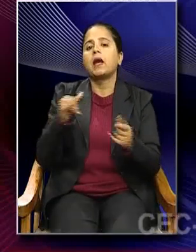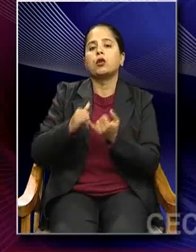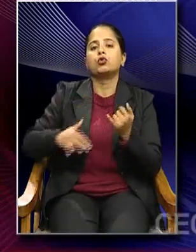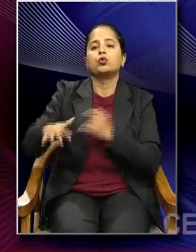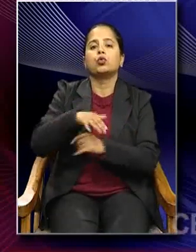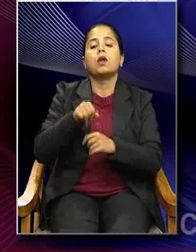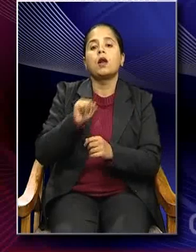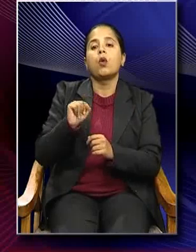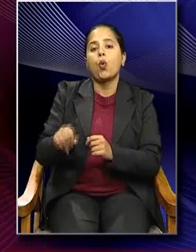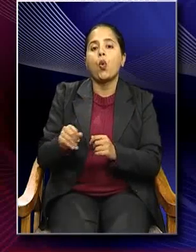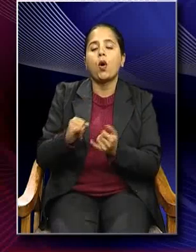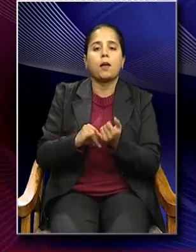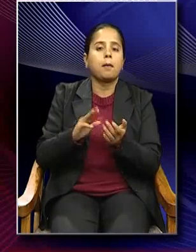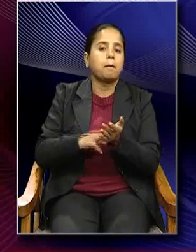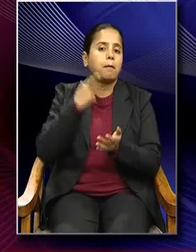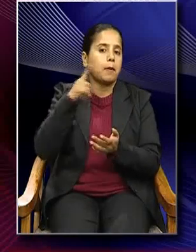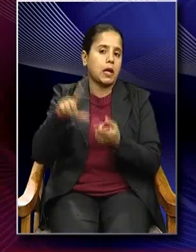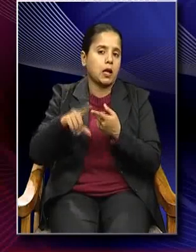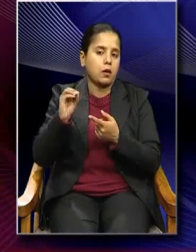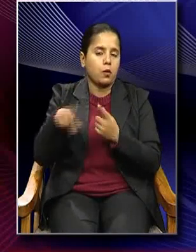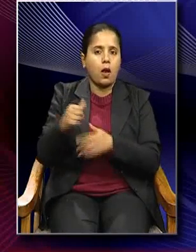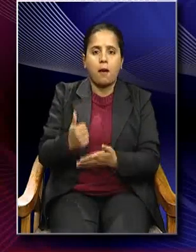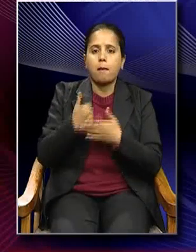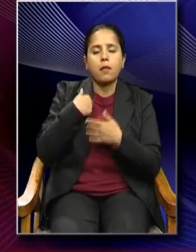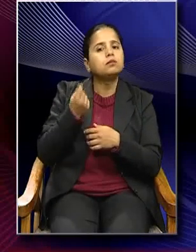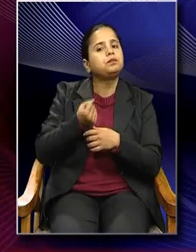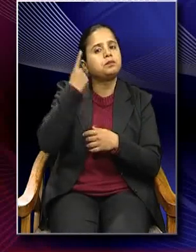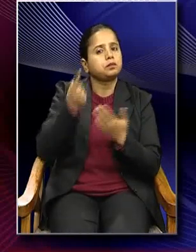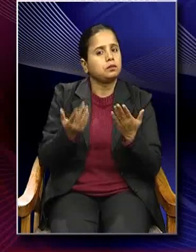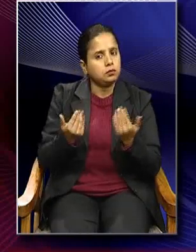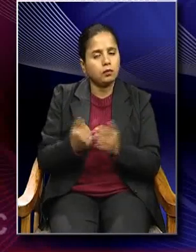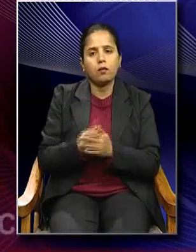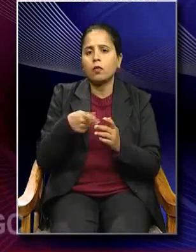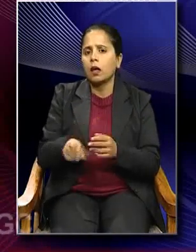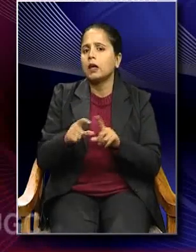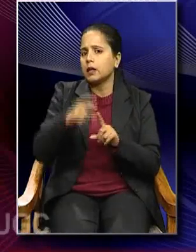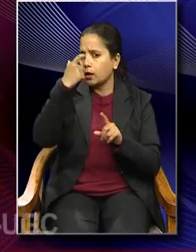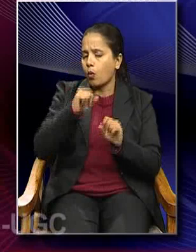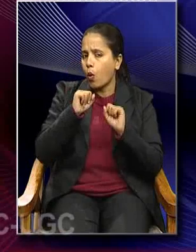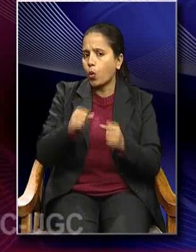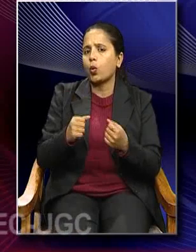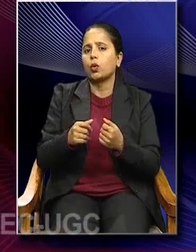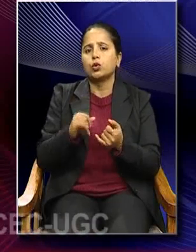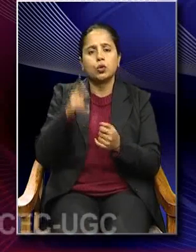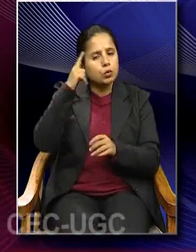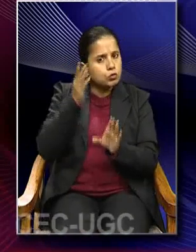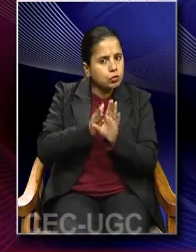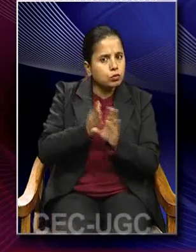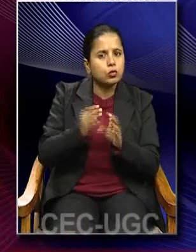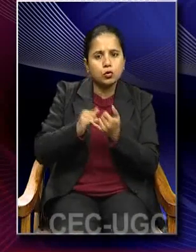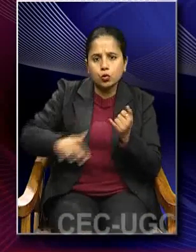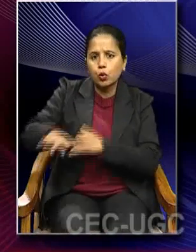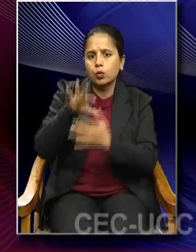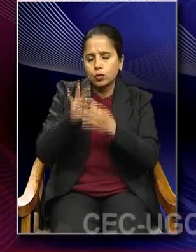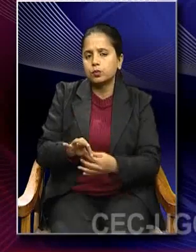milieu, which he uses to help us understand the discipline of sociology. So in